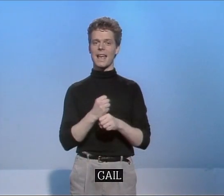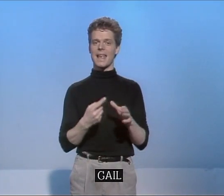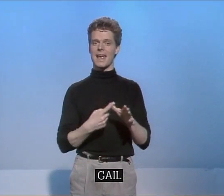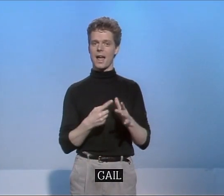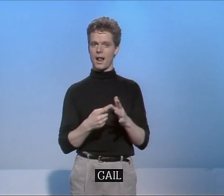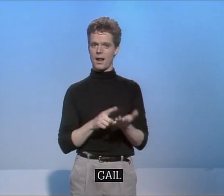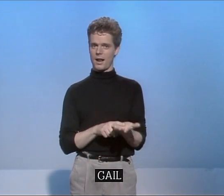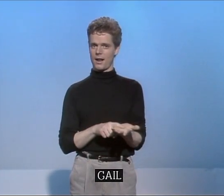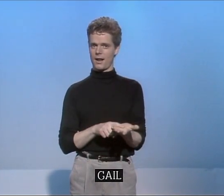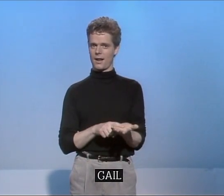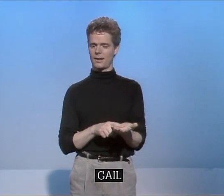Gale.